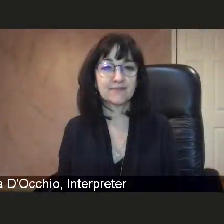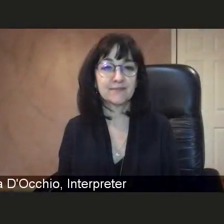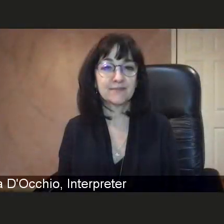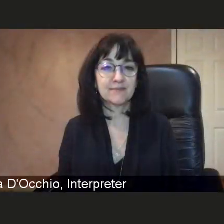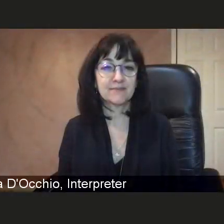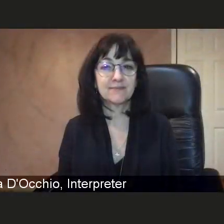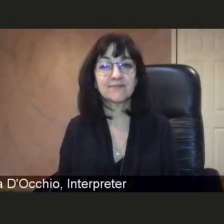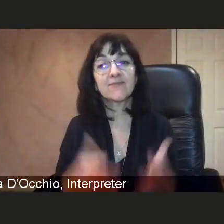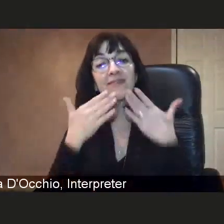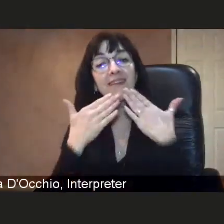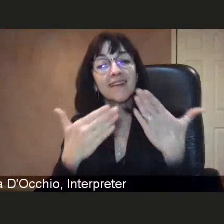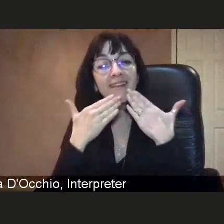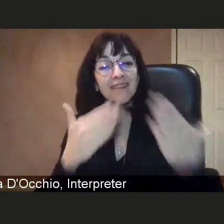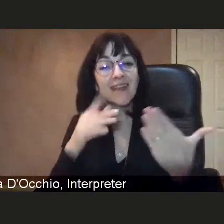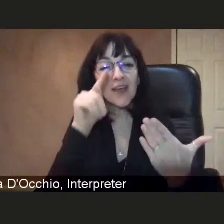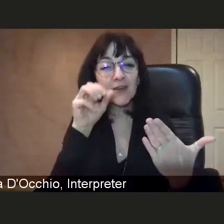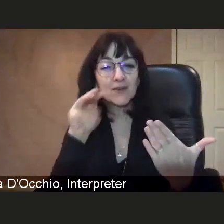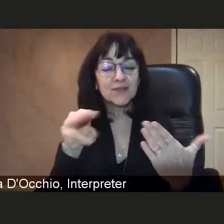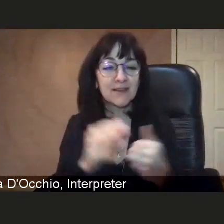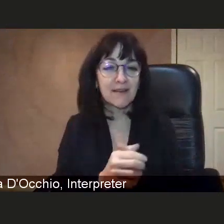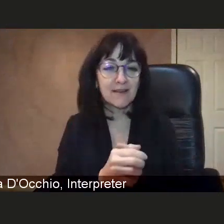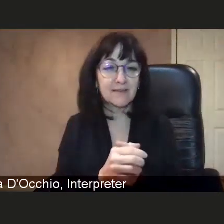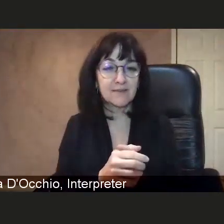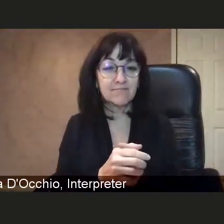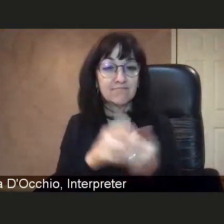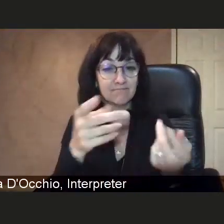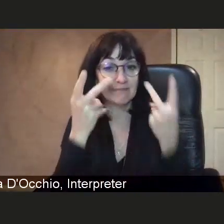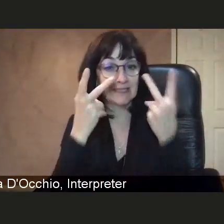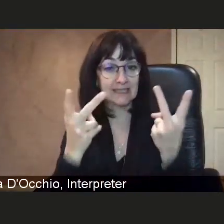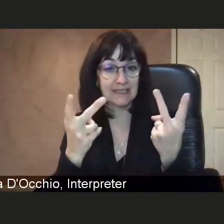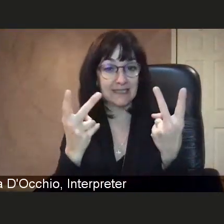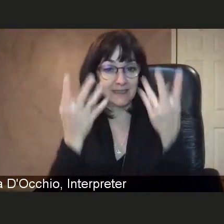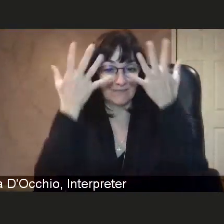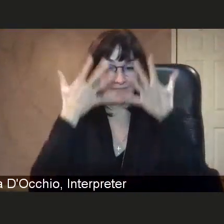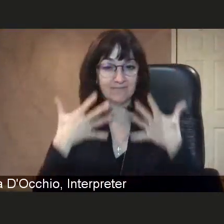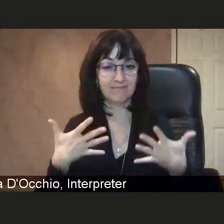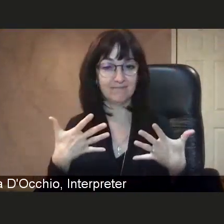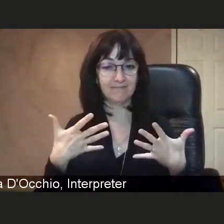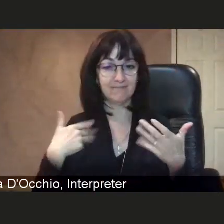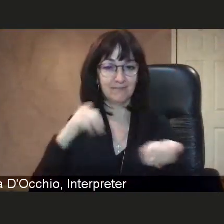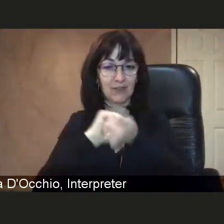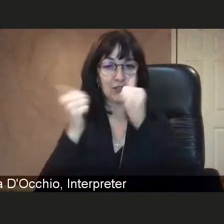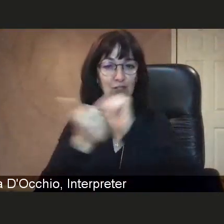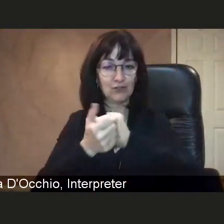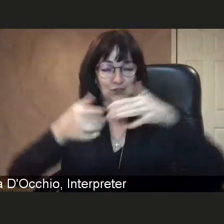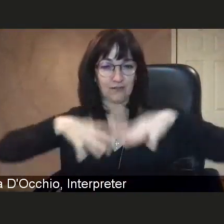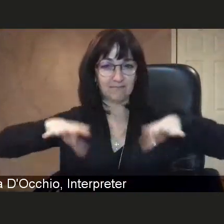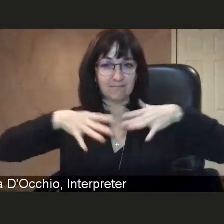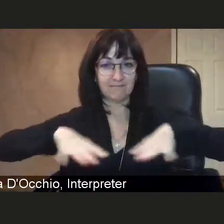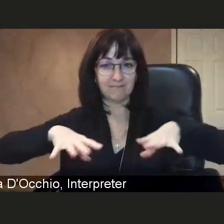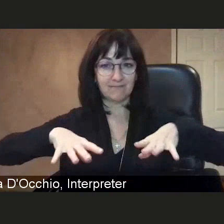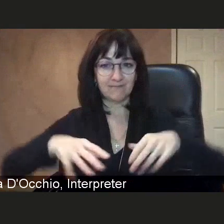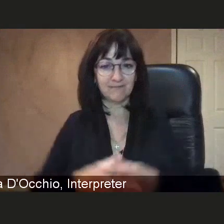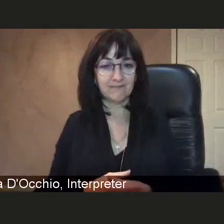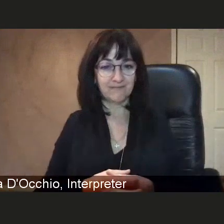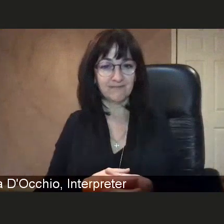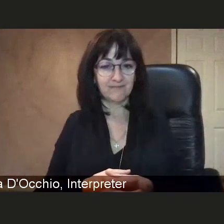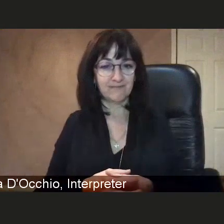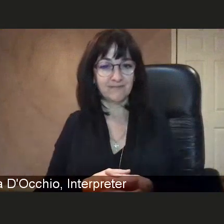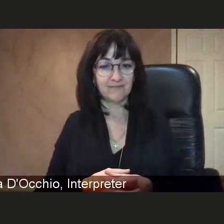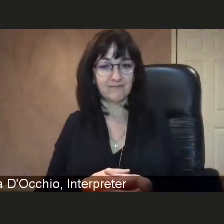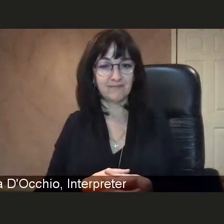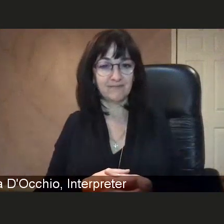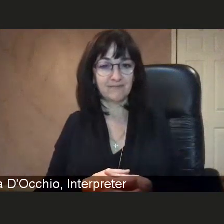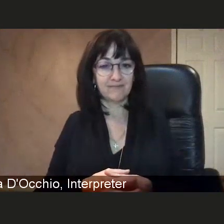Thank you, Tom. As you can see, I've changed costumes. We are all evolving here